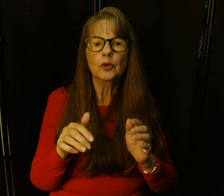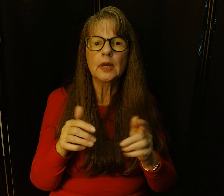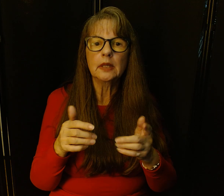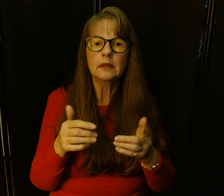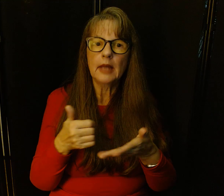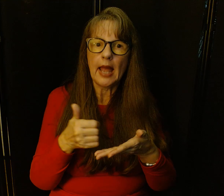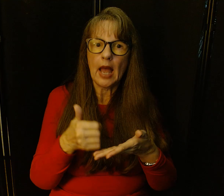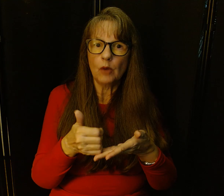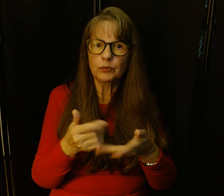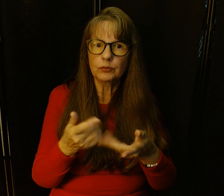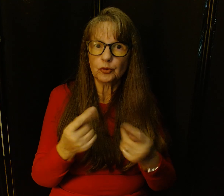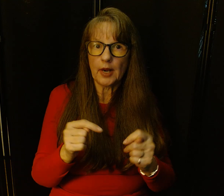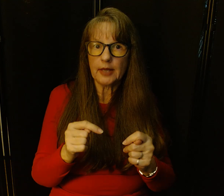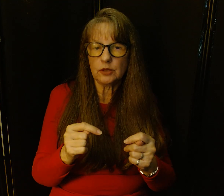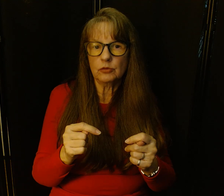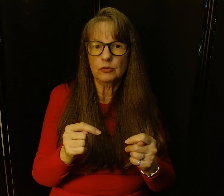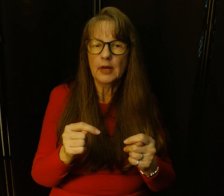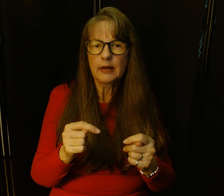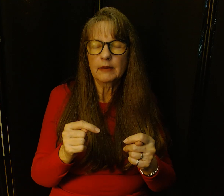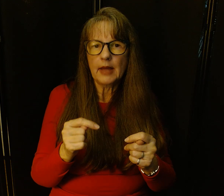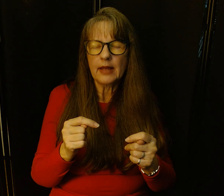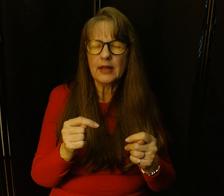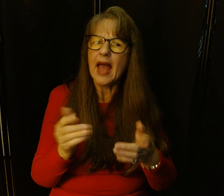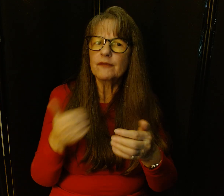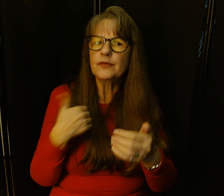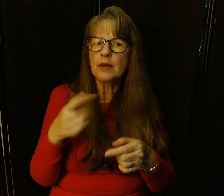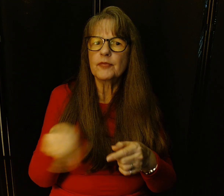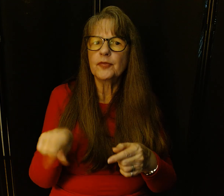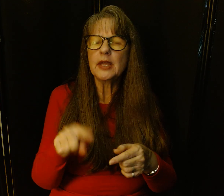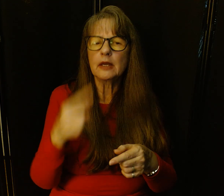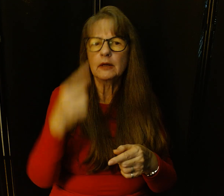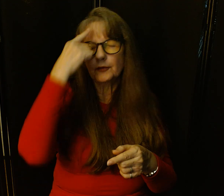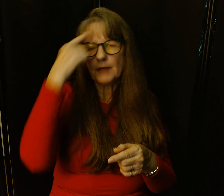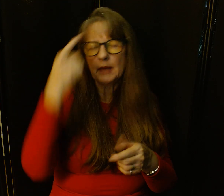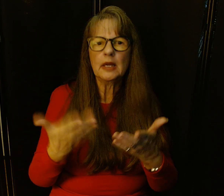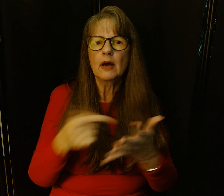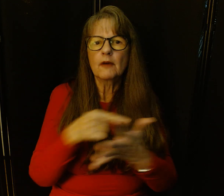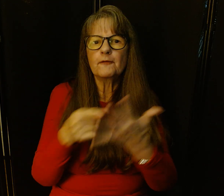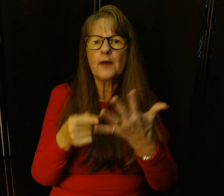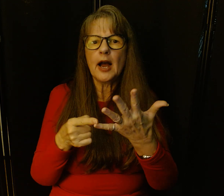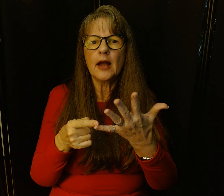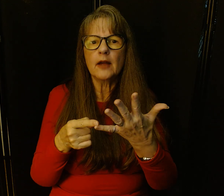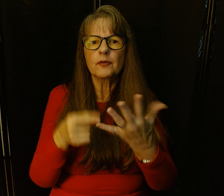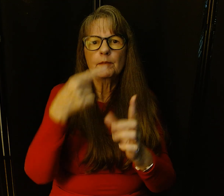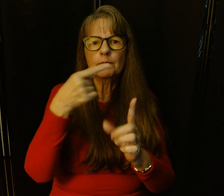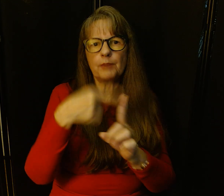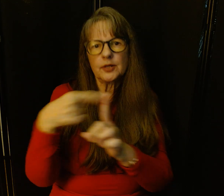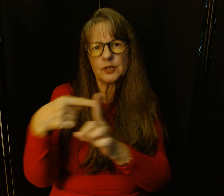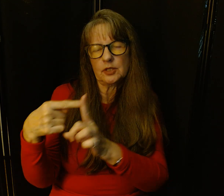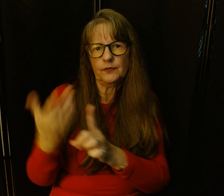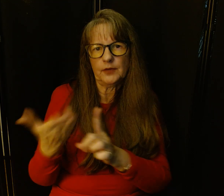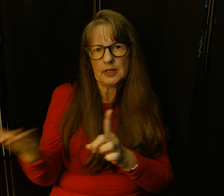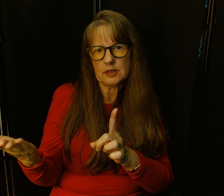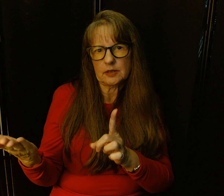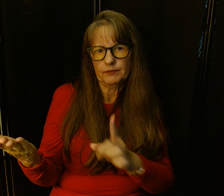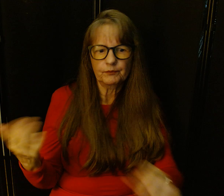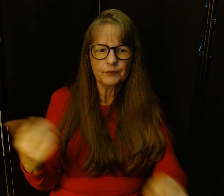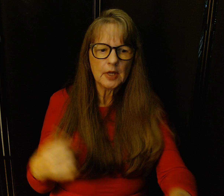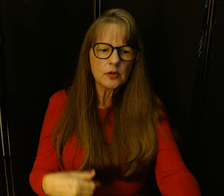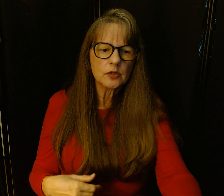can help try to have them think of maybe 5 positive things. So